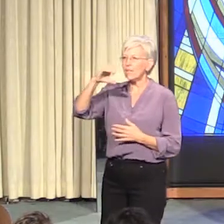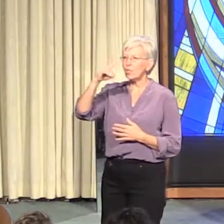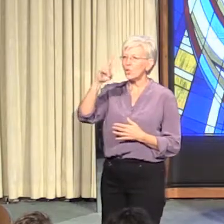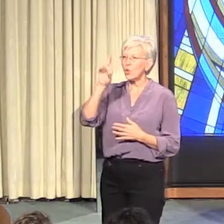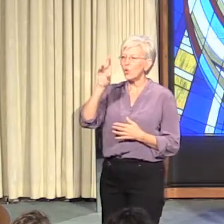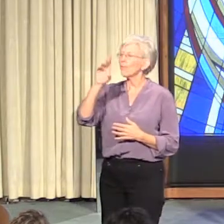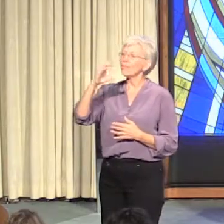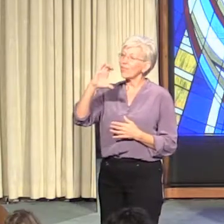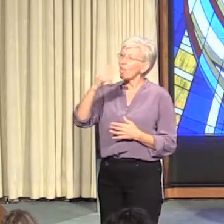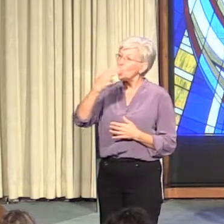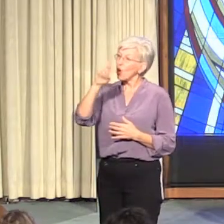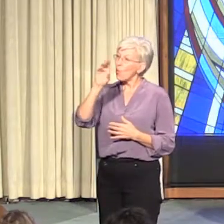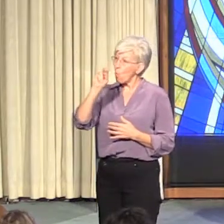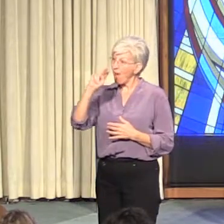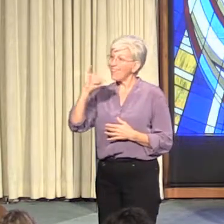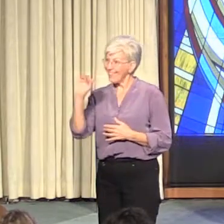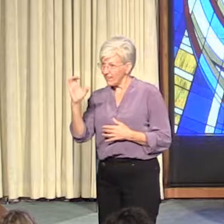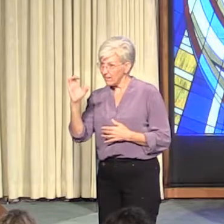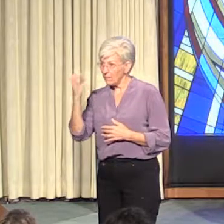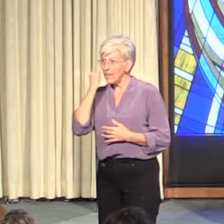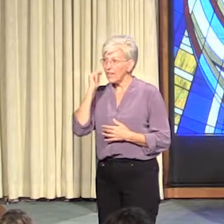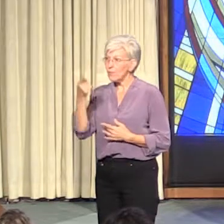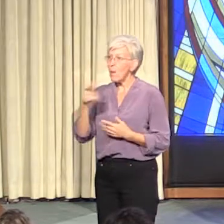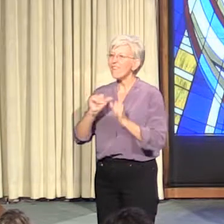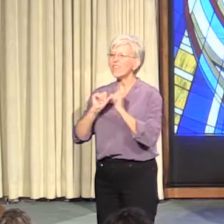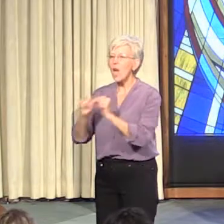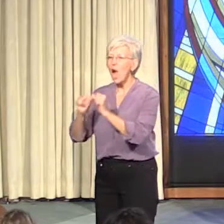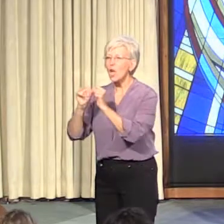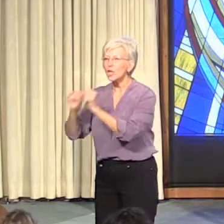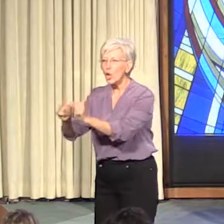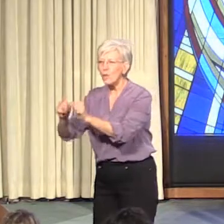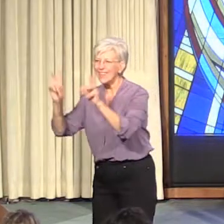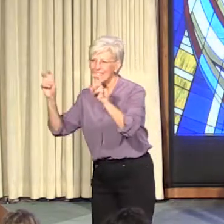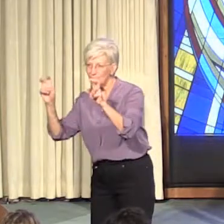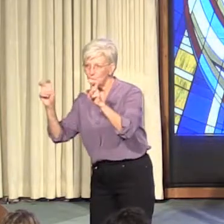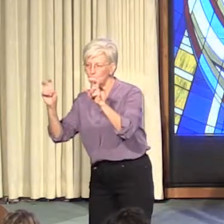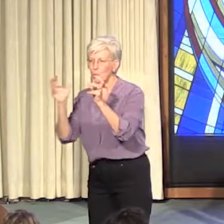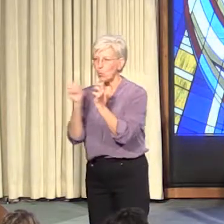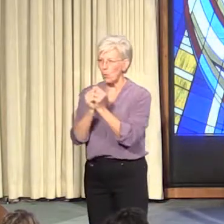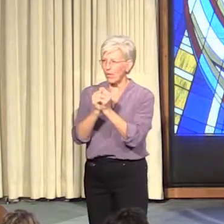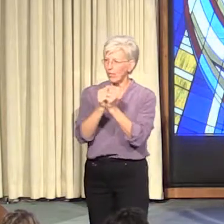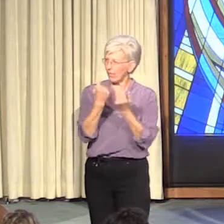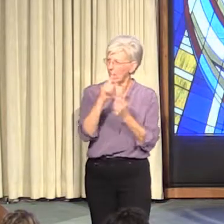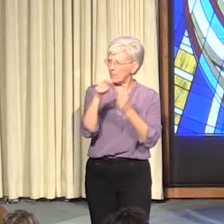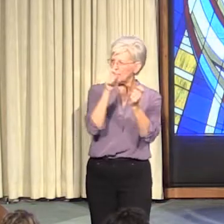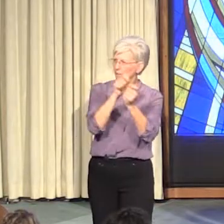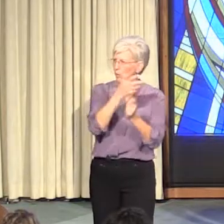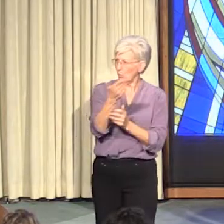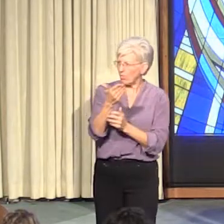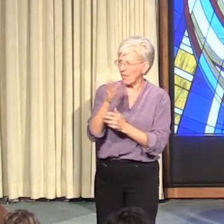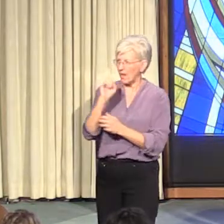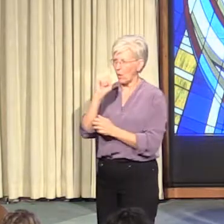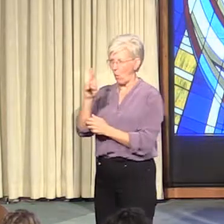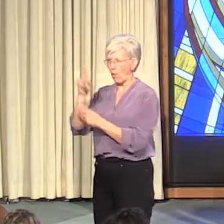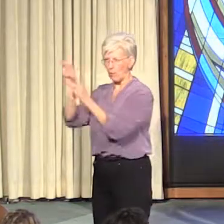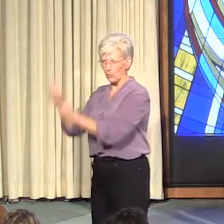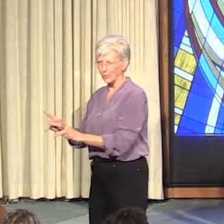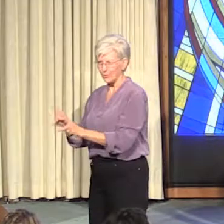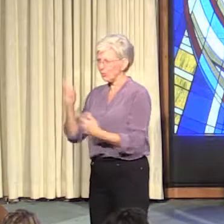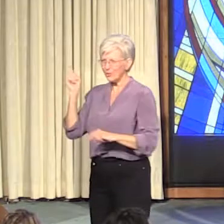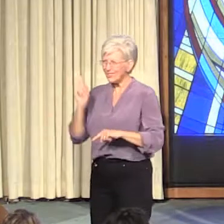ongoing issue with a particular thing or a person, you just can't quite seem to get over